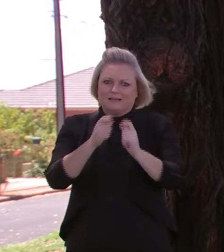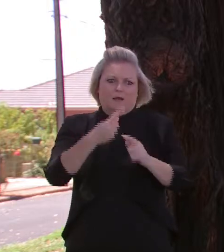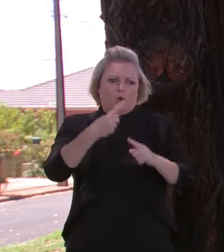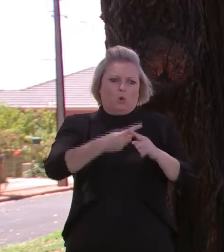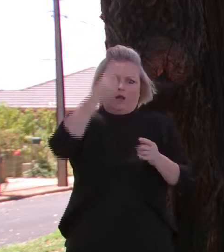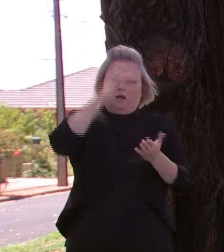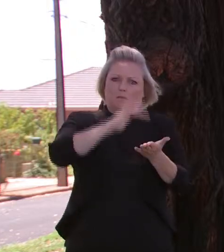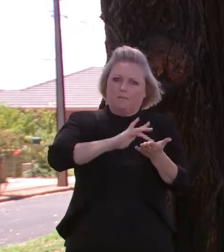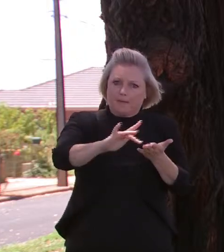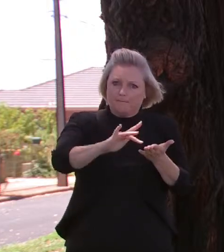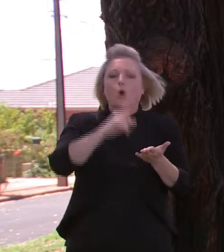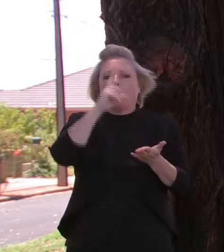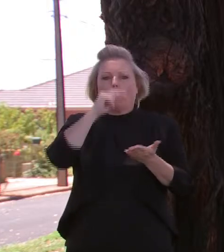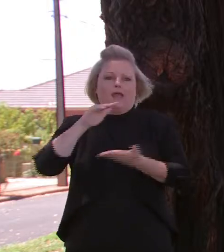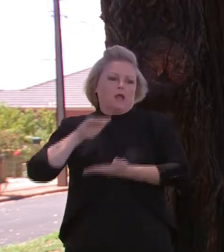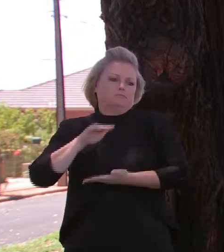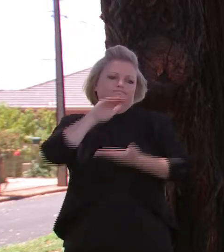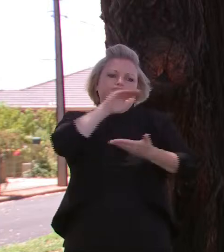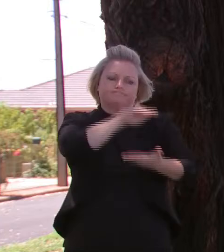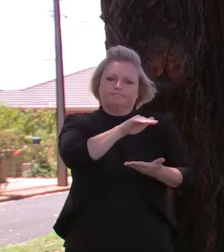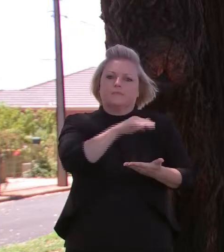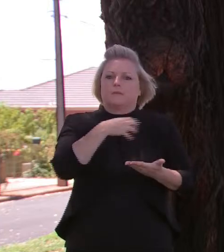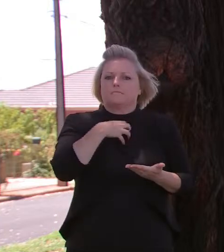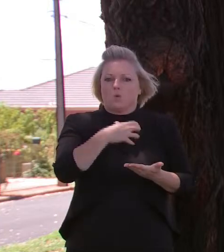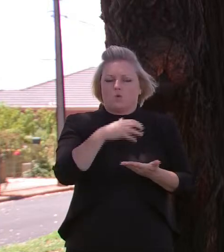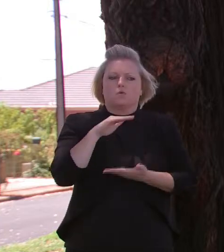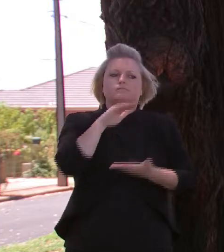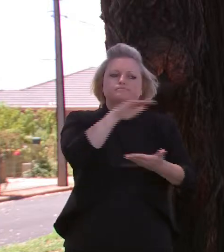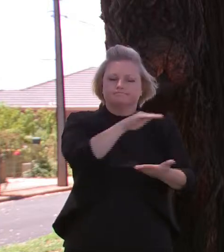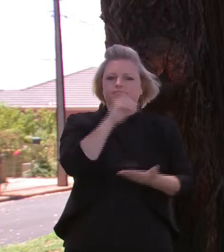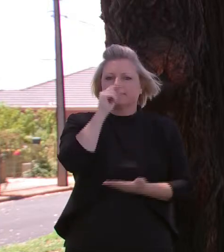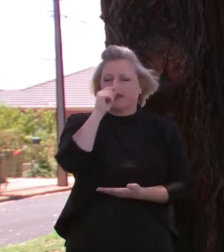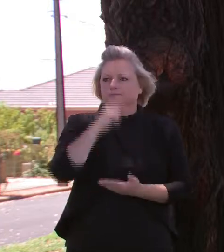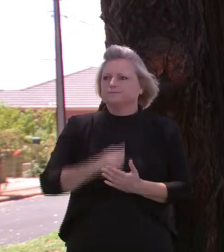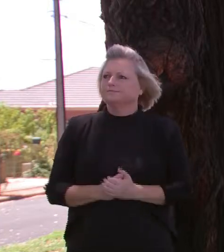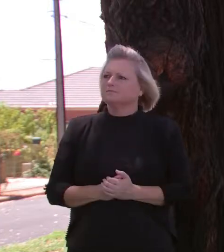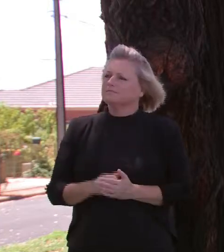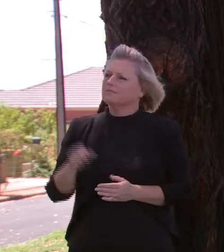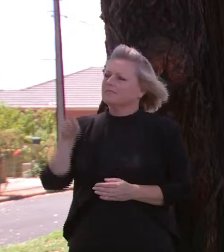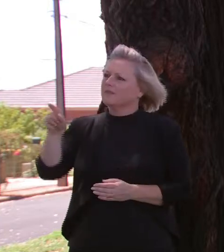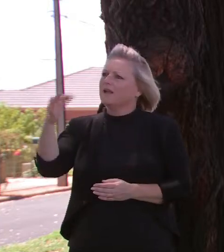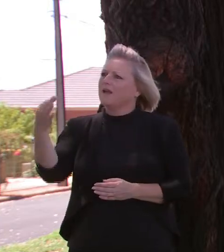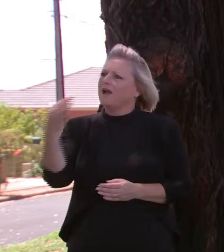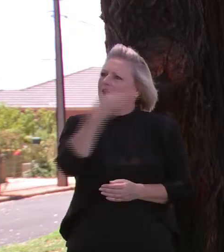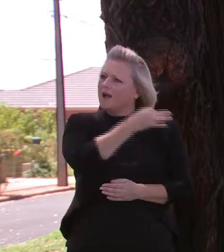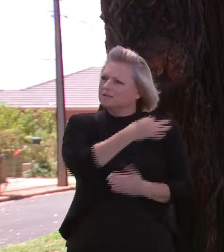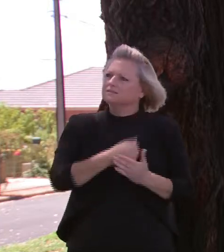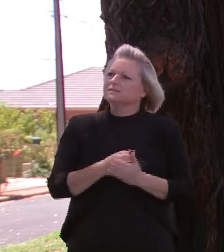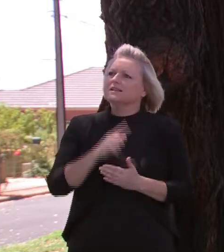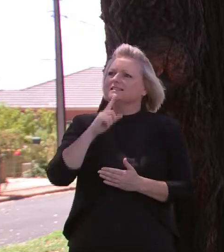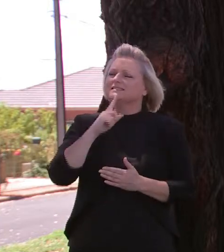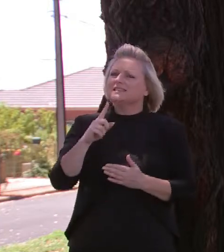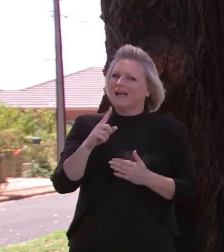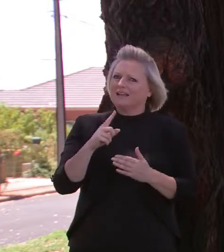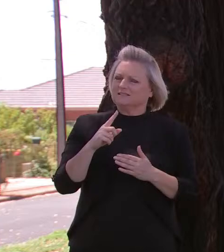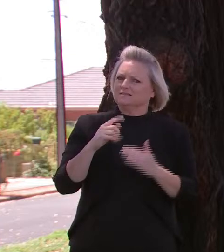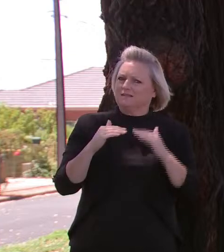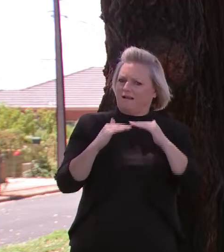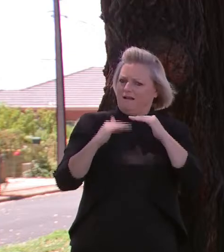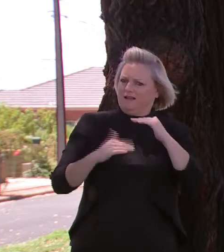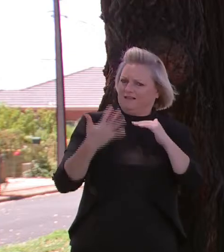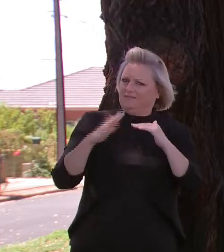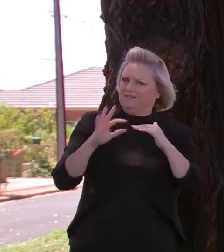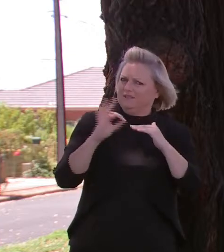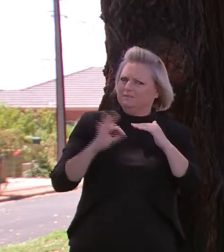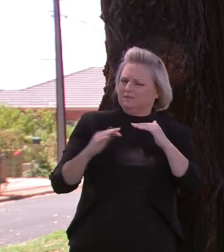very strong position to ensure that they have more if they need them prior to the end of week 3. We've heard less than half of Catholic schools have got their rapid antigen test